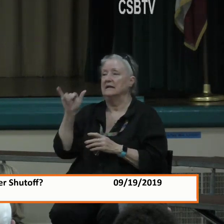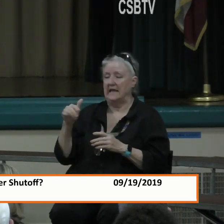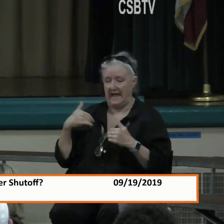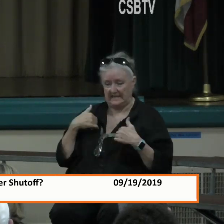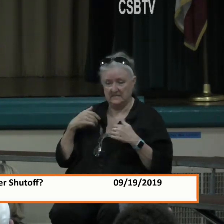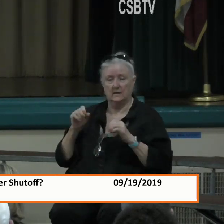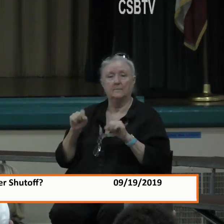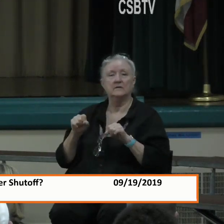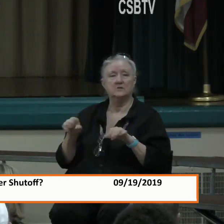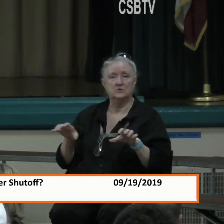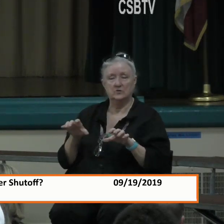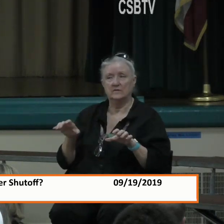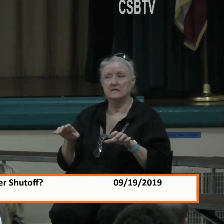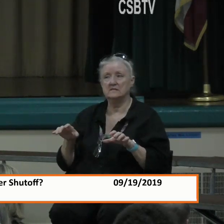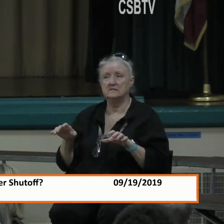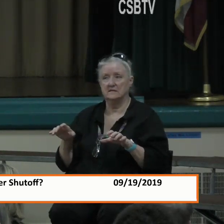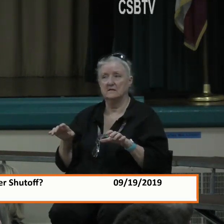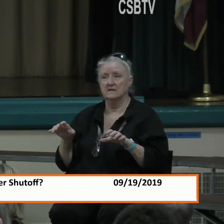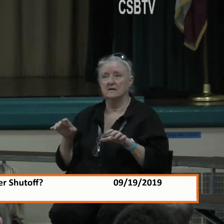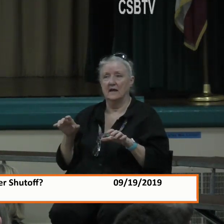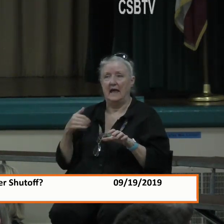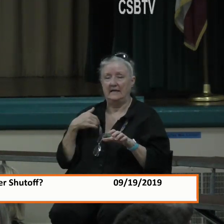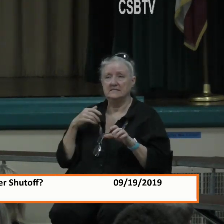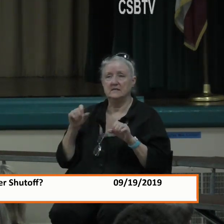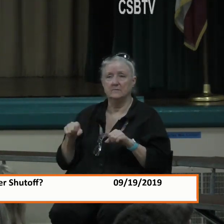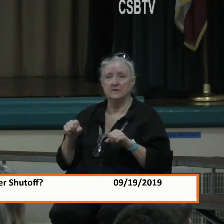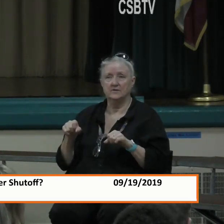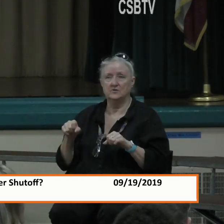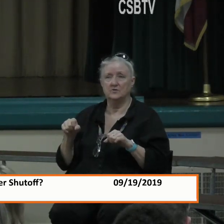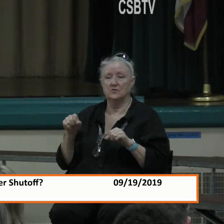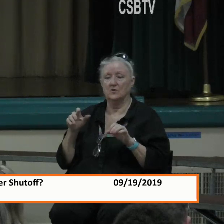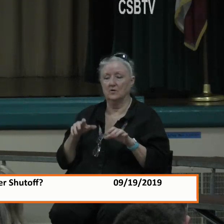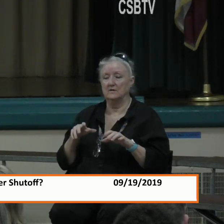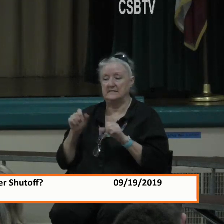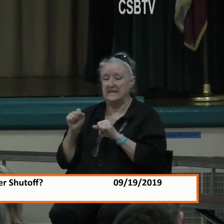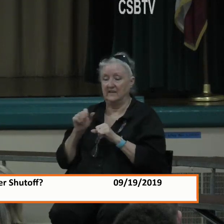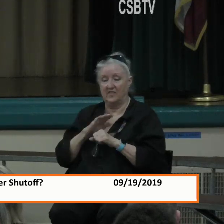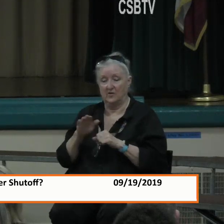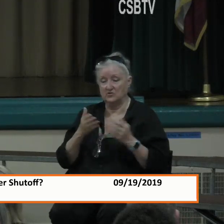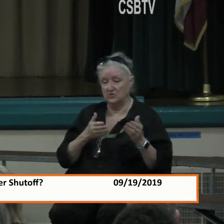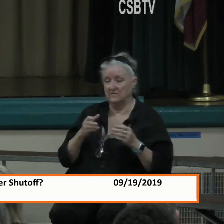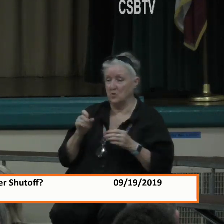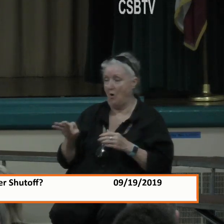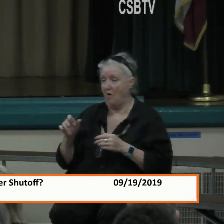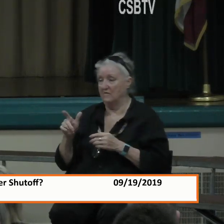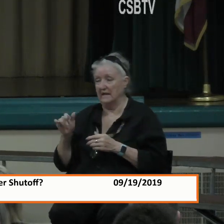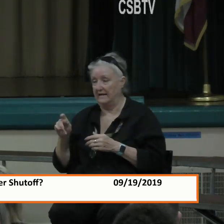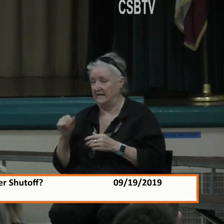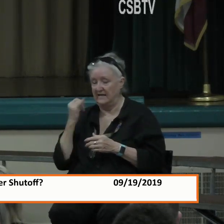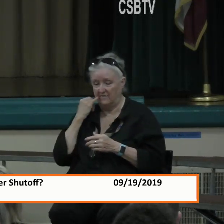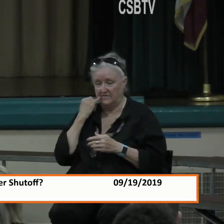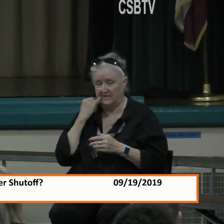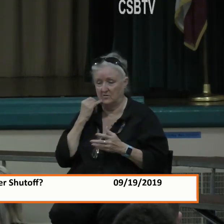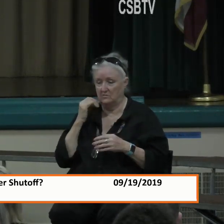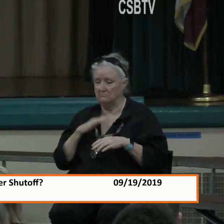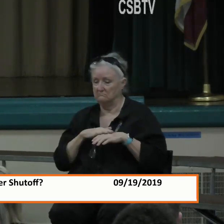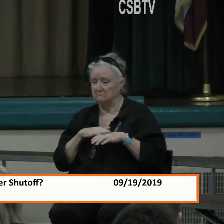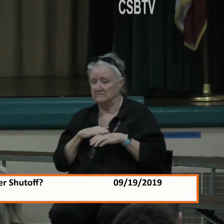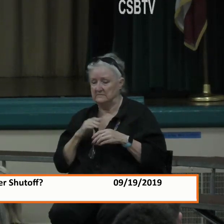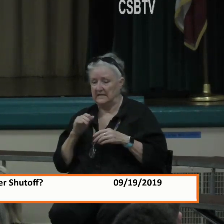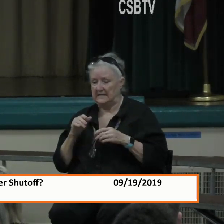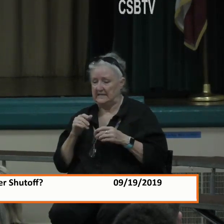do this, has the ability to take their service offline when it's causing imminent danger to life and